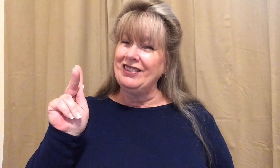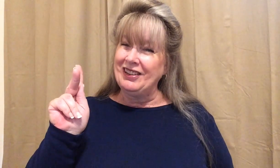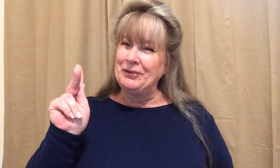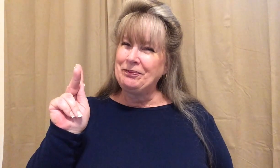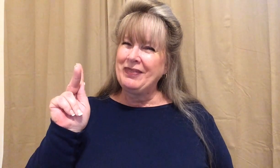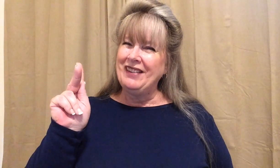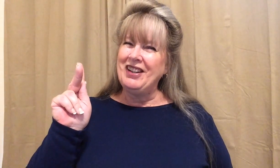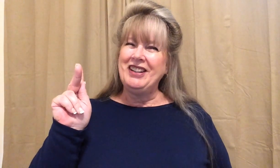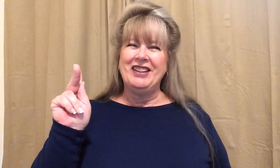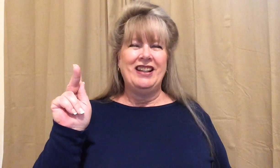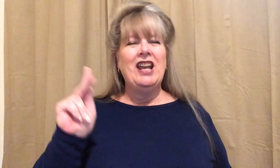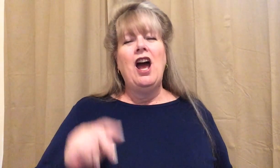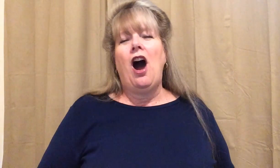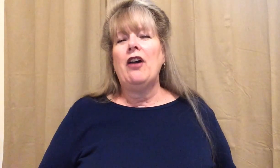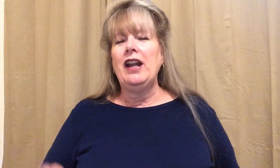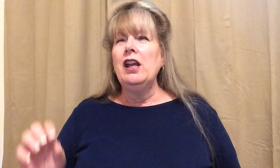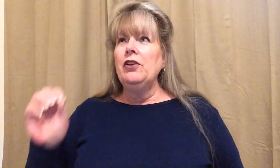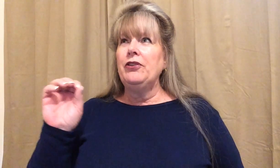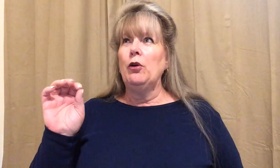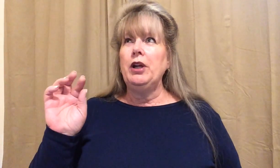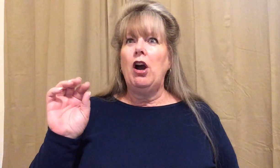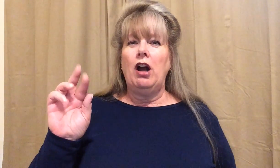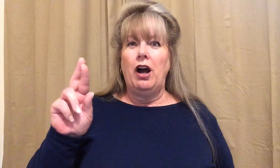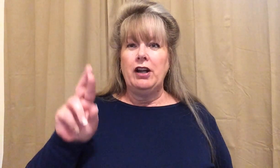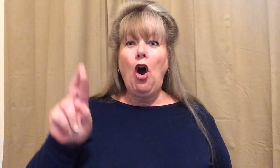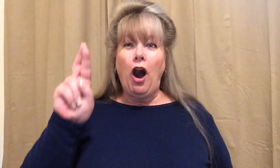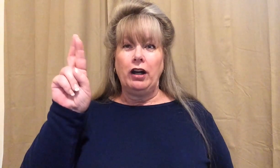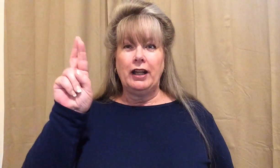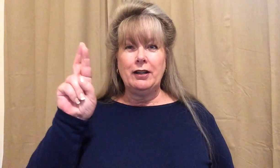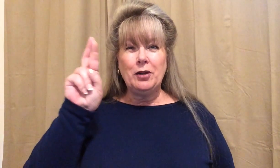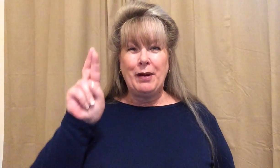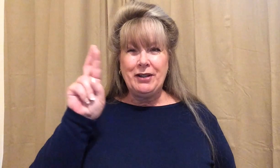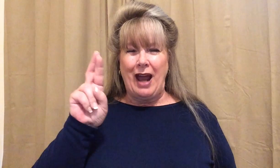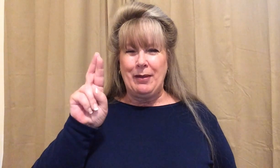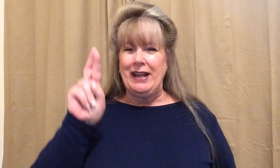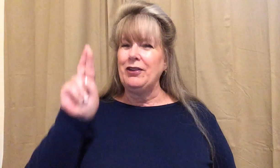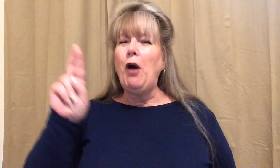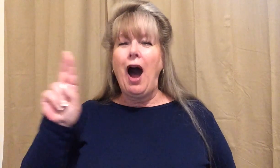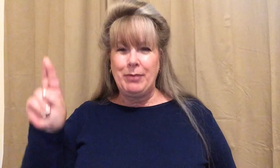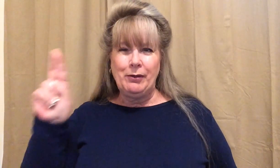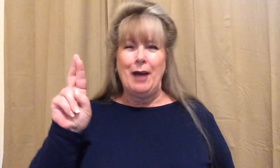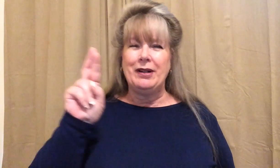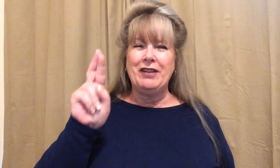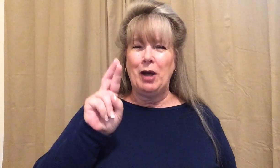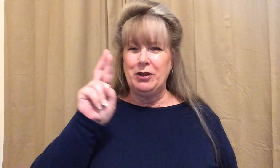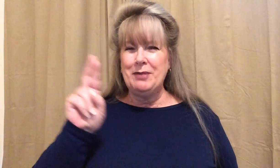too. Very good. All right, so we are on R, like a little bunny rabbit. Now don't hop it around, but if it helps you